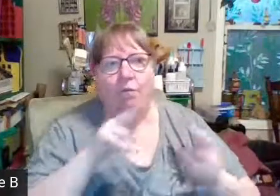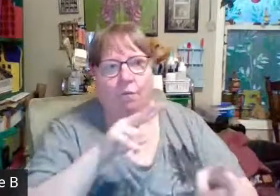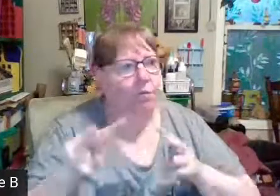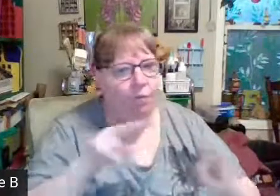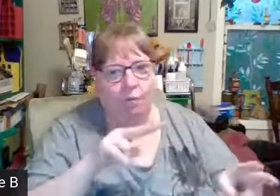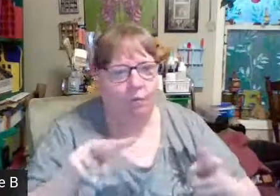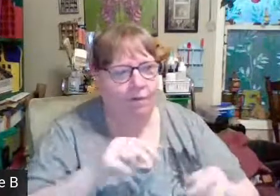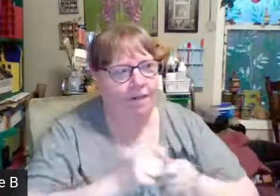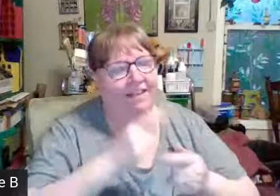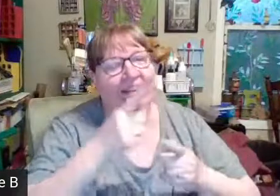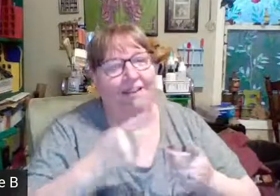And that makes it